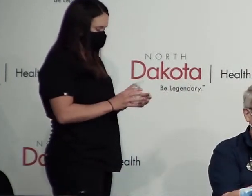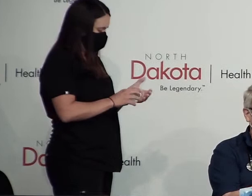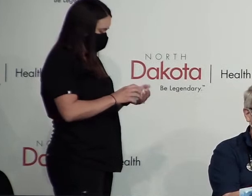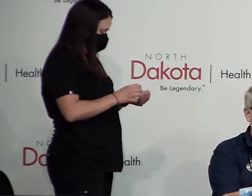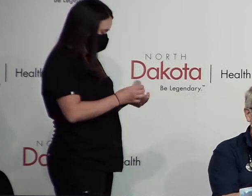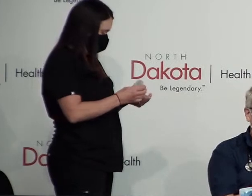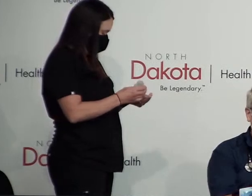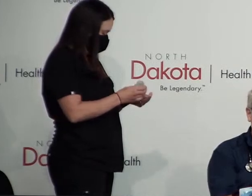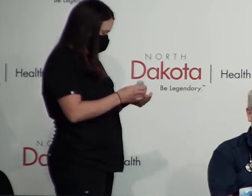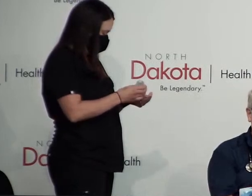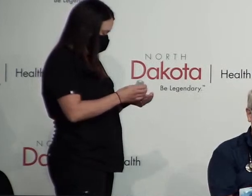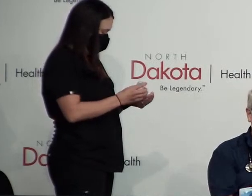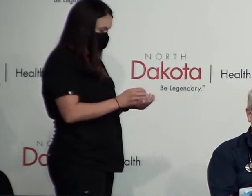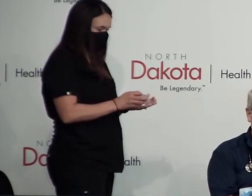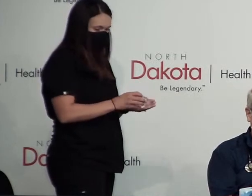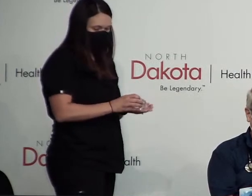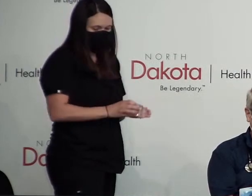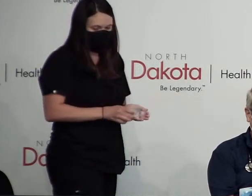Thank you.